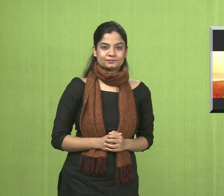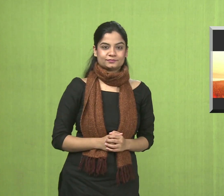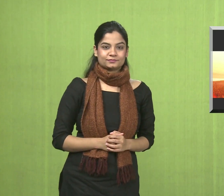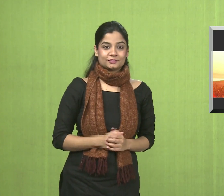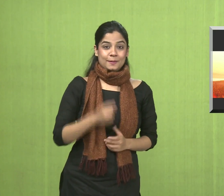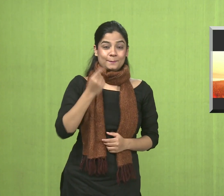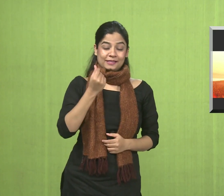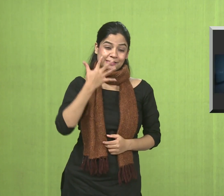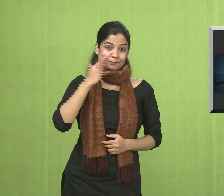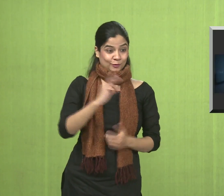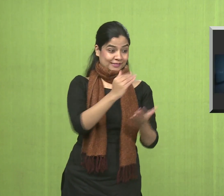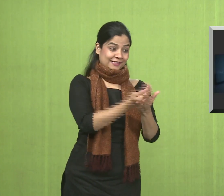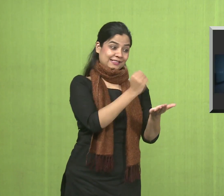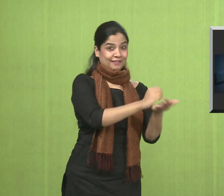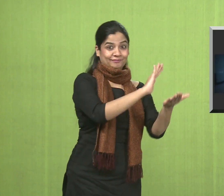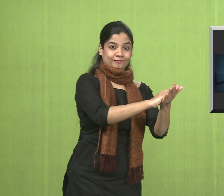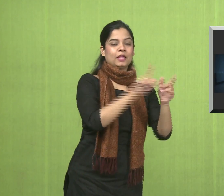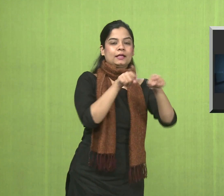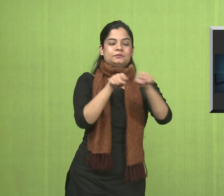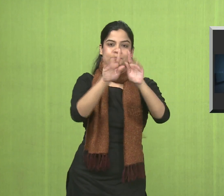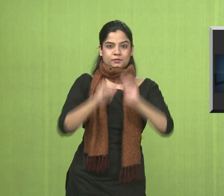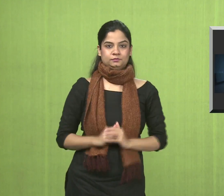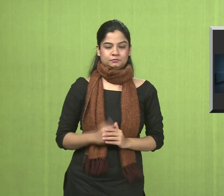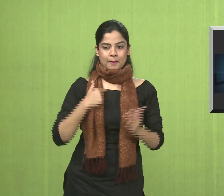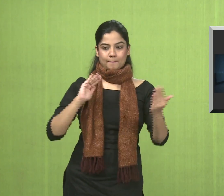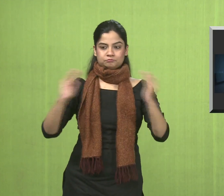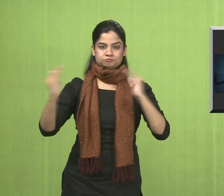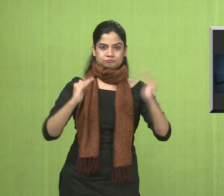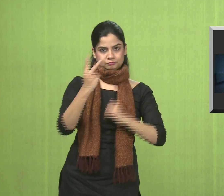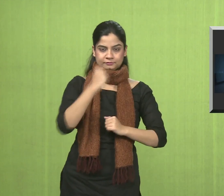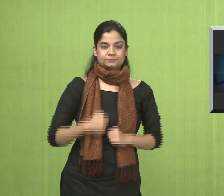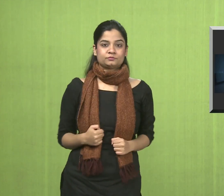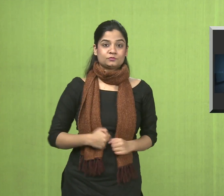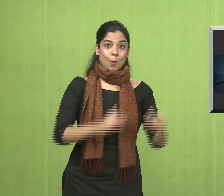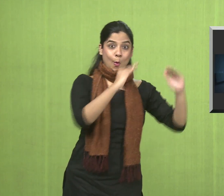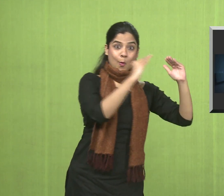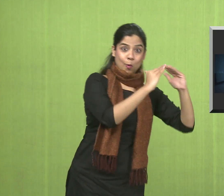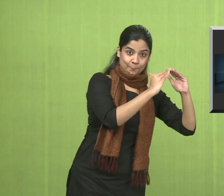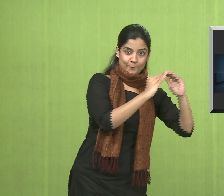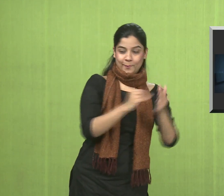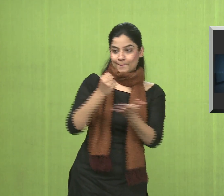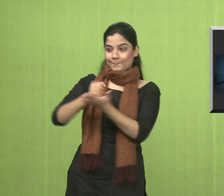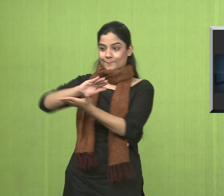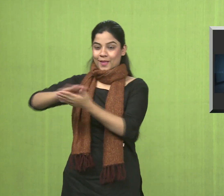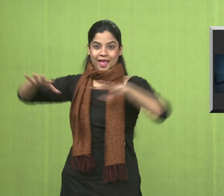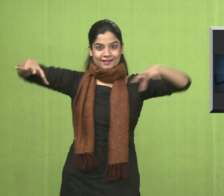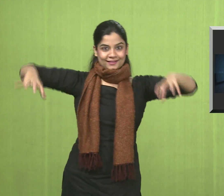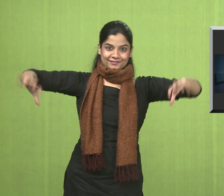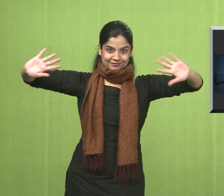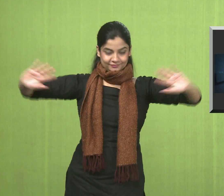savings. Investment. Saving is important, at the same time investment. In a home and in a bank, I'll just